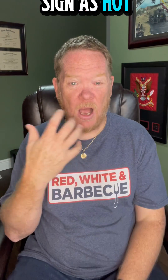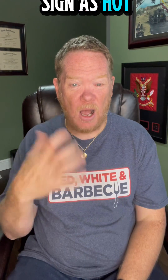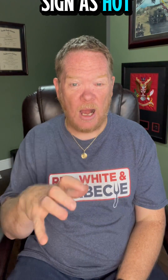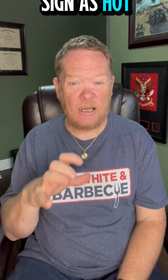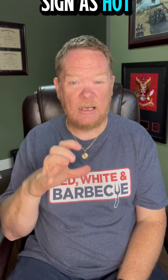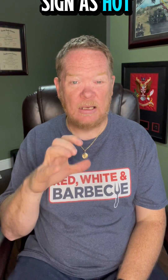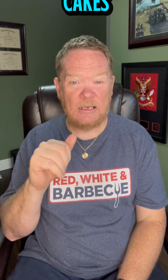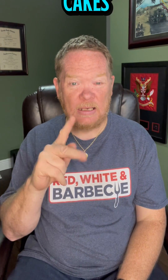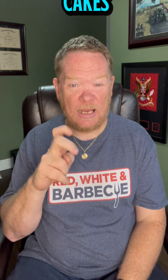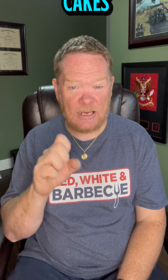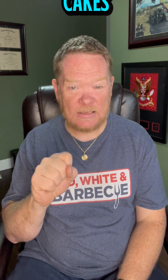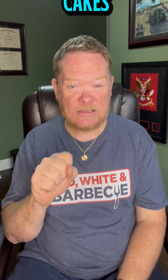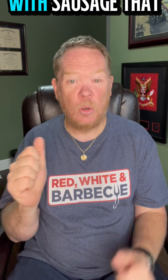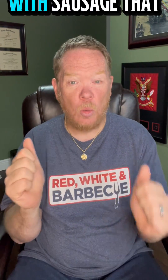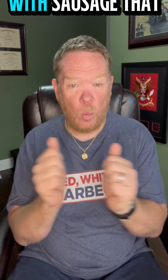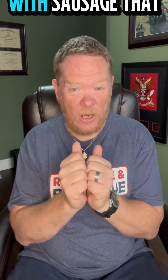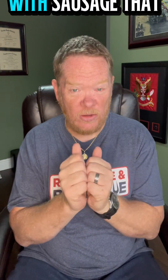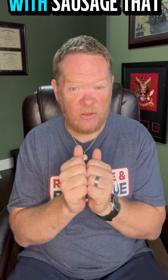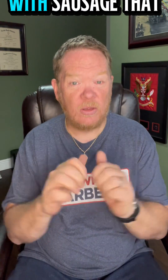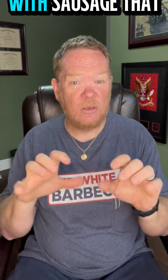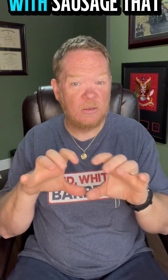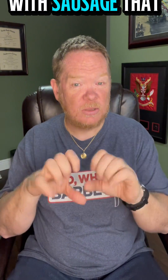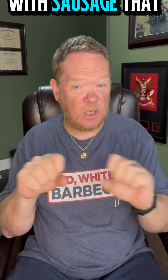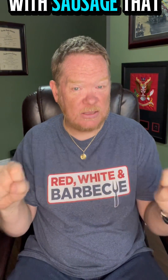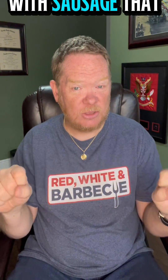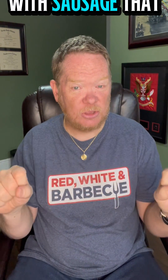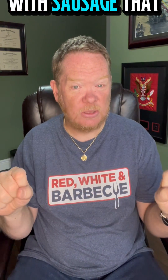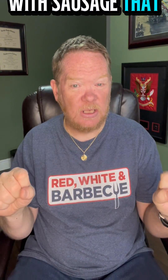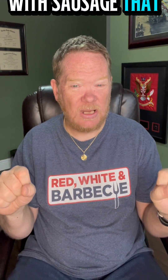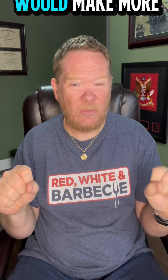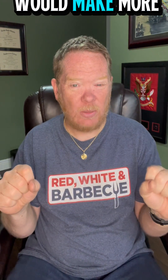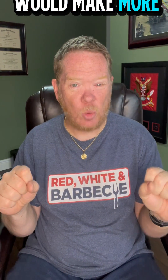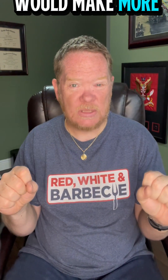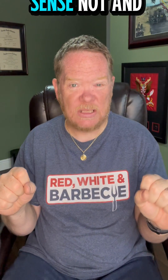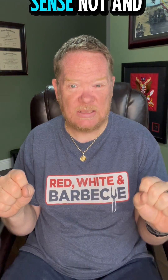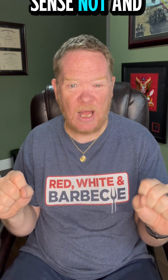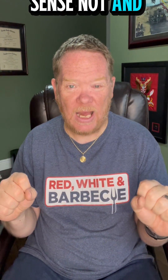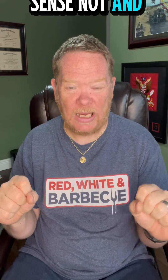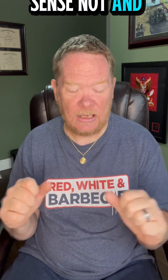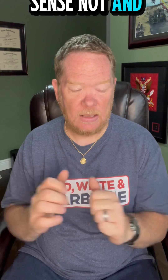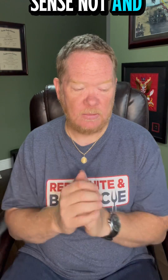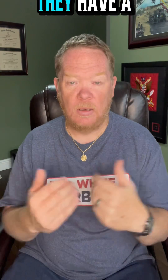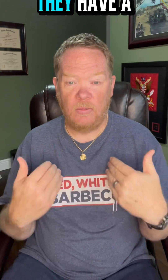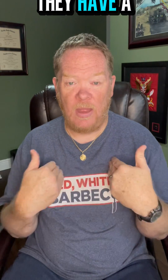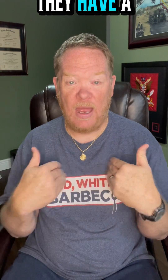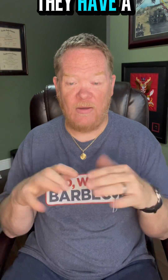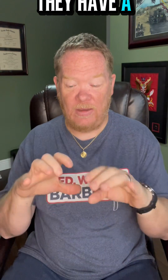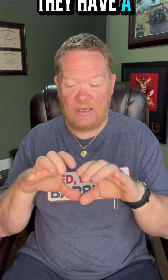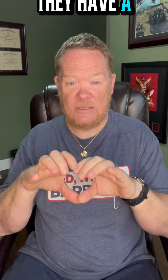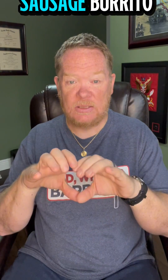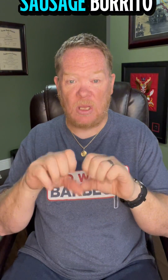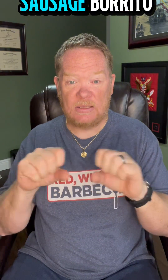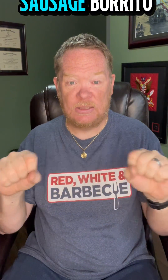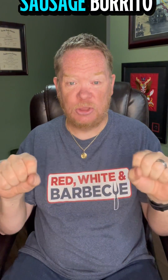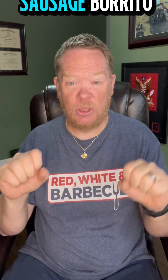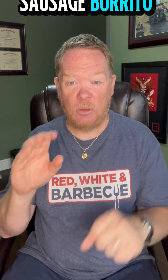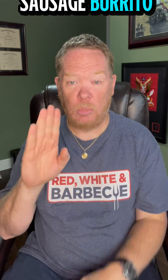hot cakes with sausage. That would make more sense, not and. They have a sausage